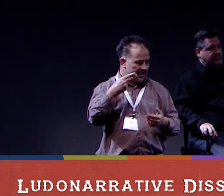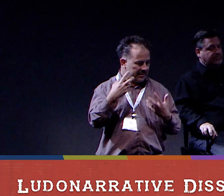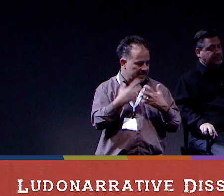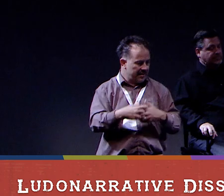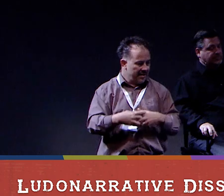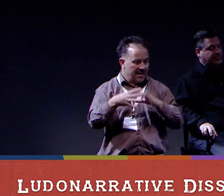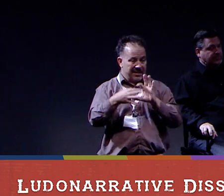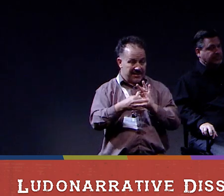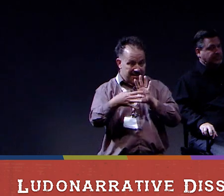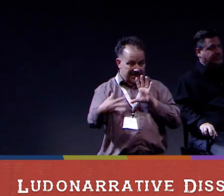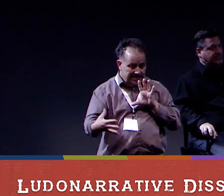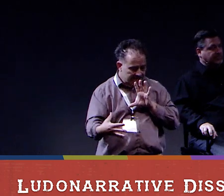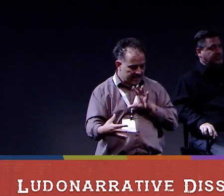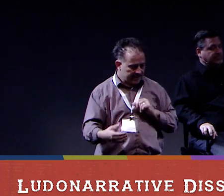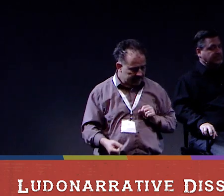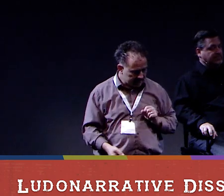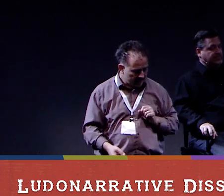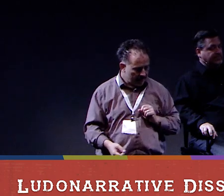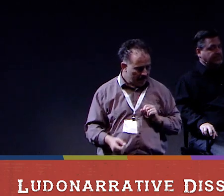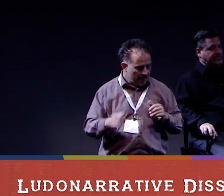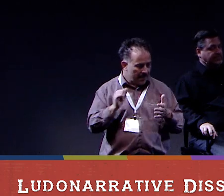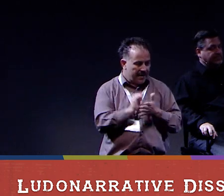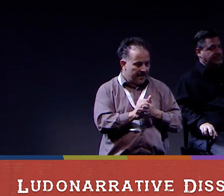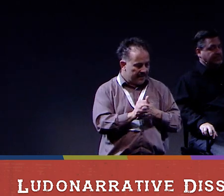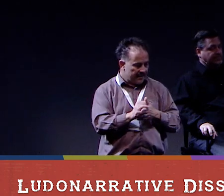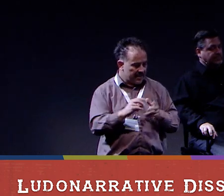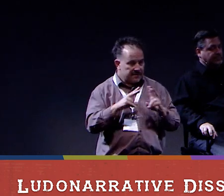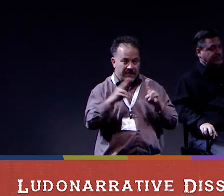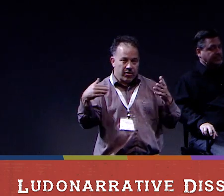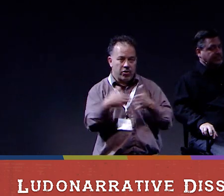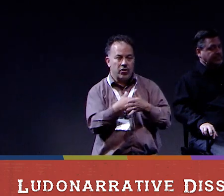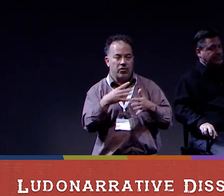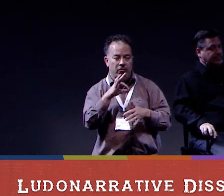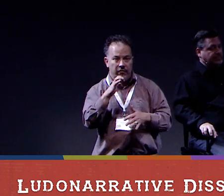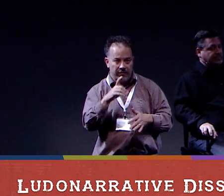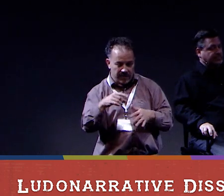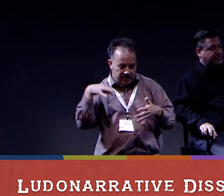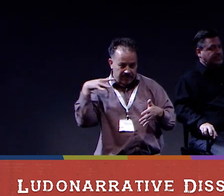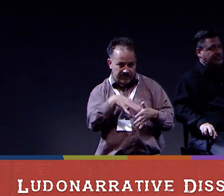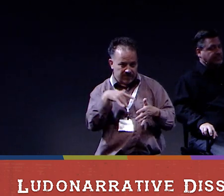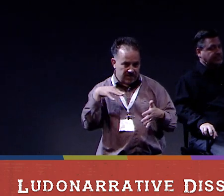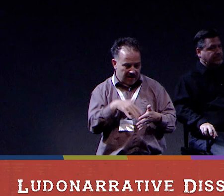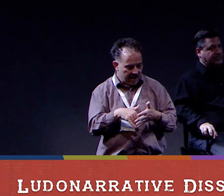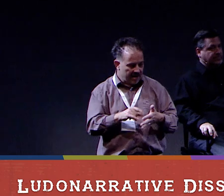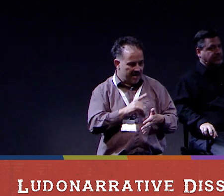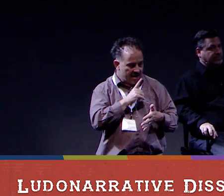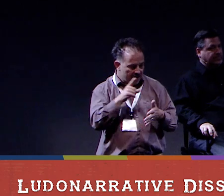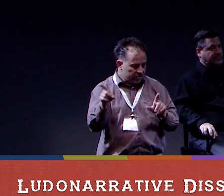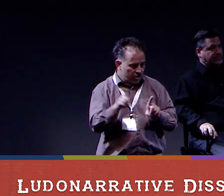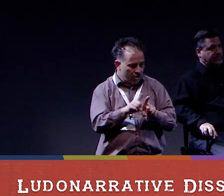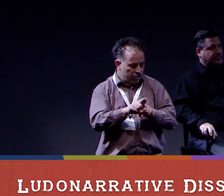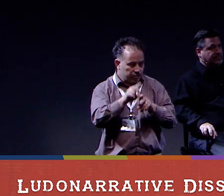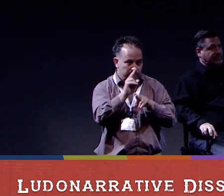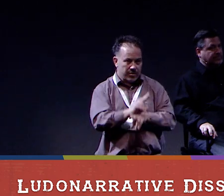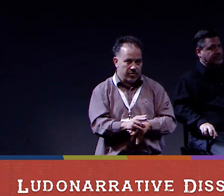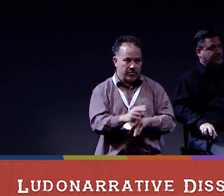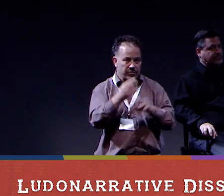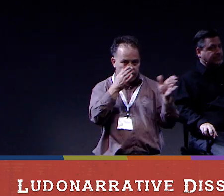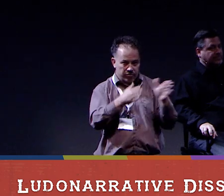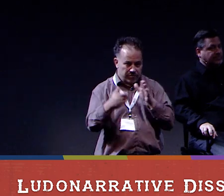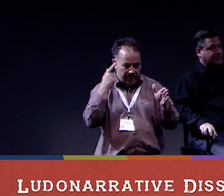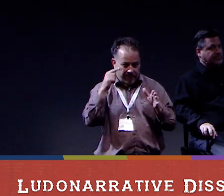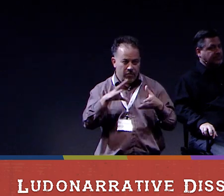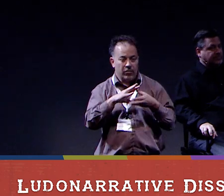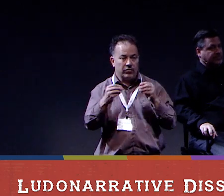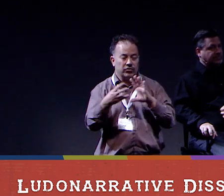Ludonarrative dissonance, this is a very new field of study actually, is actually also being used strategically for